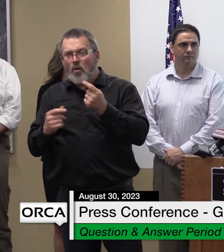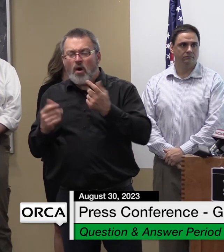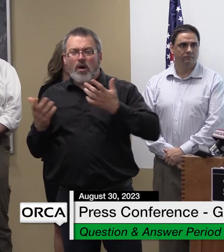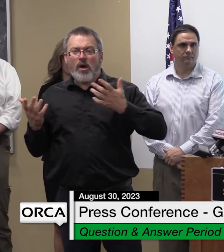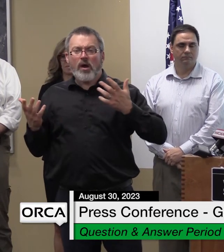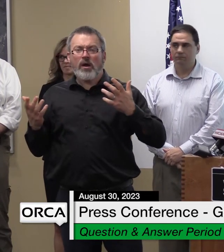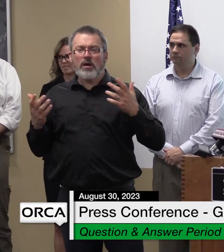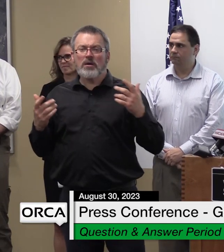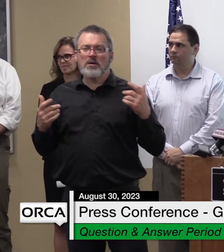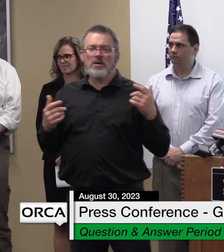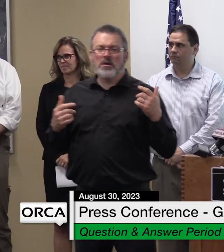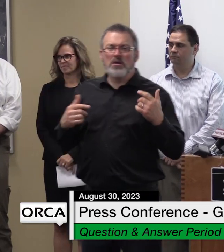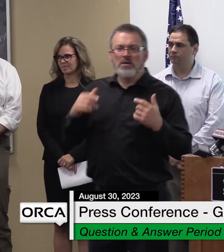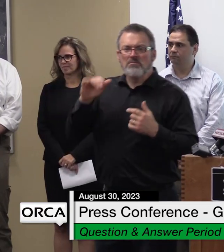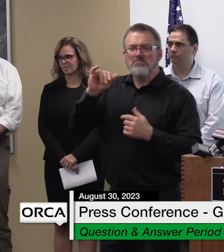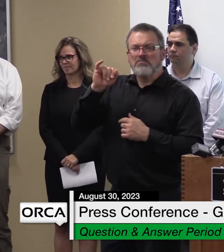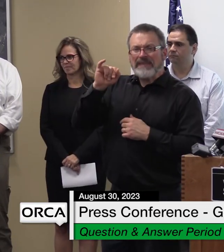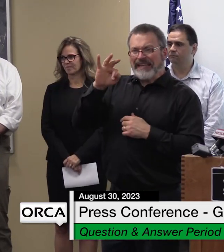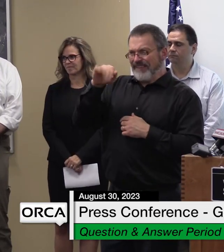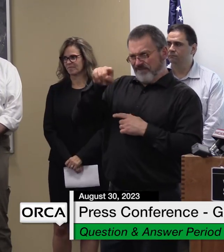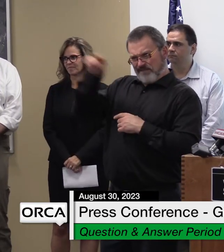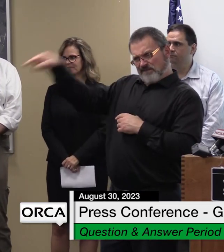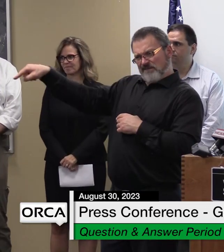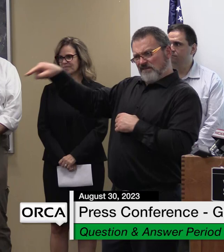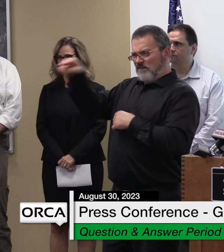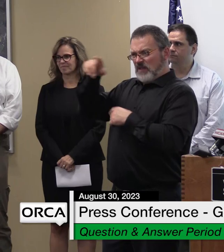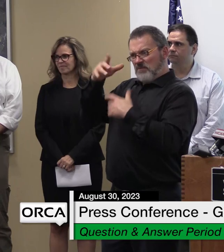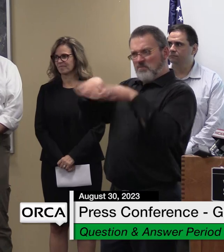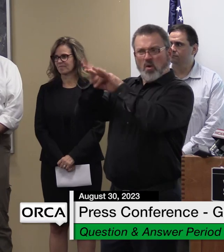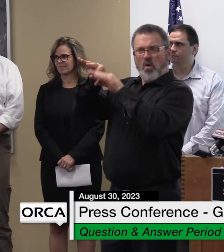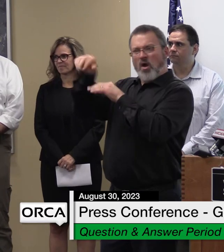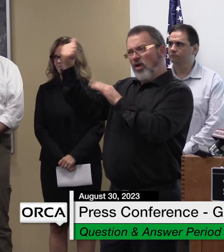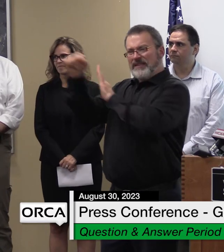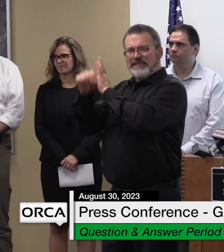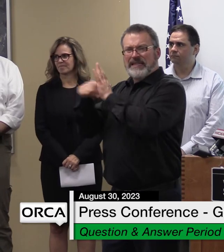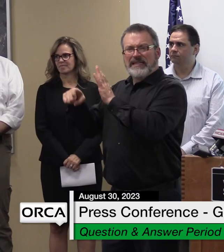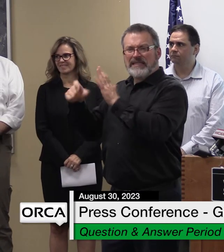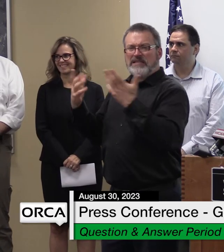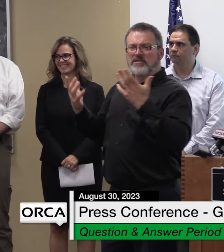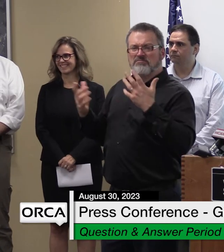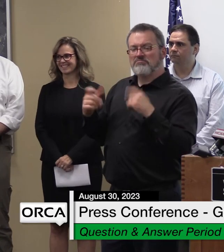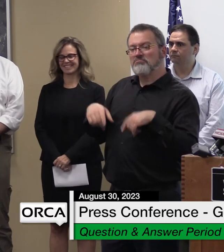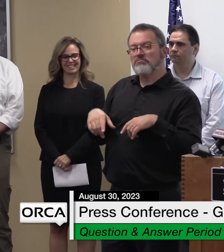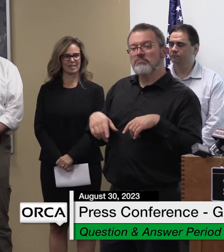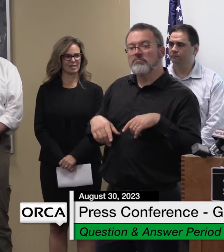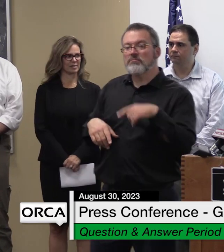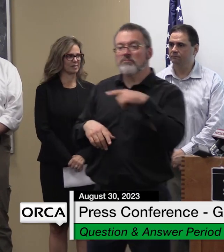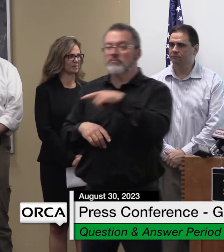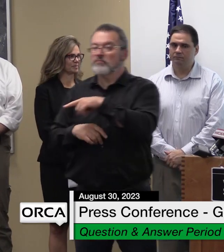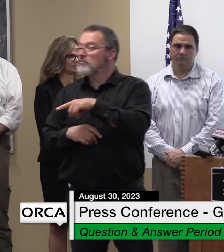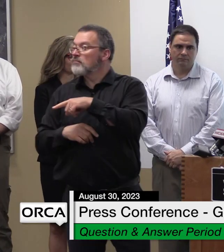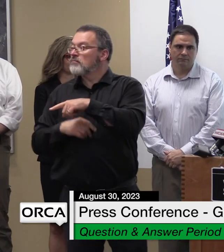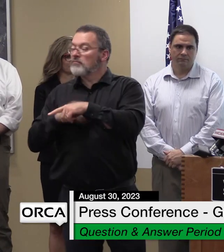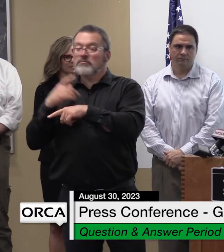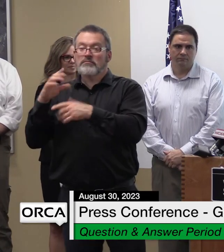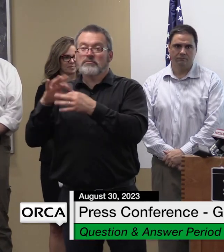requests. Got a few on the phones. We'll go to next. We'll start with Ed Barber, Newport Daily Express.